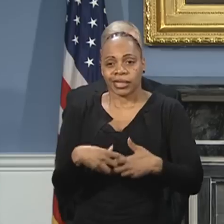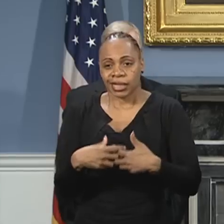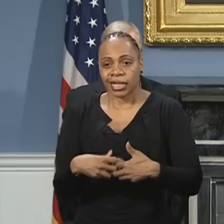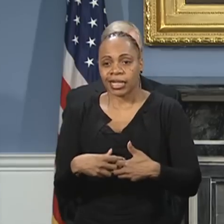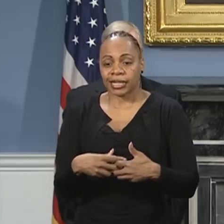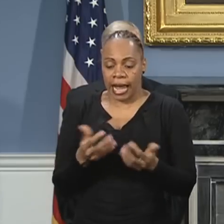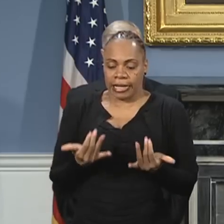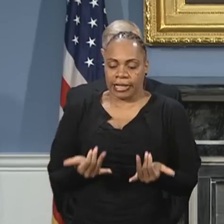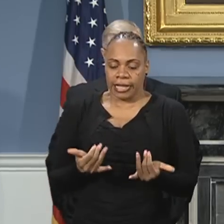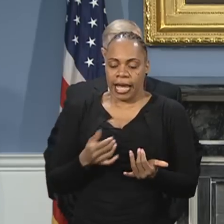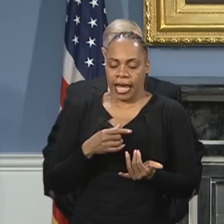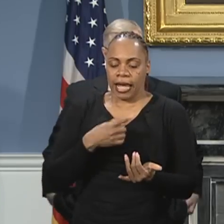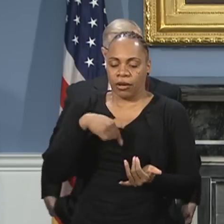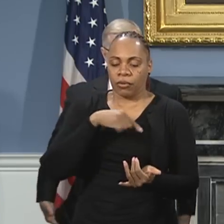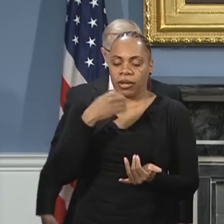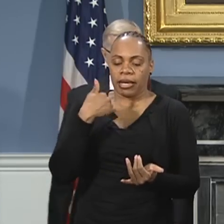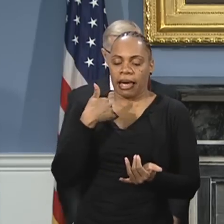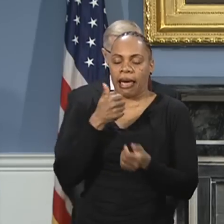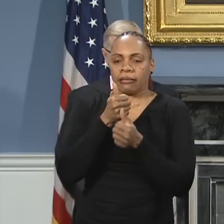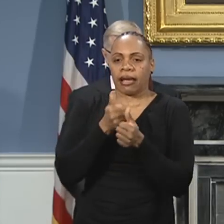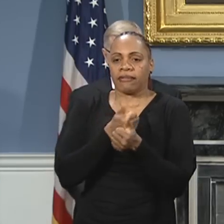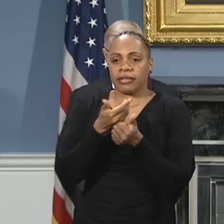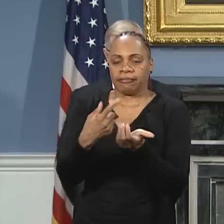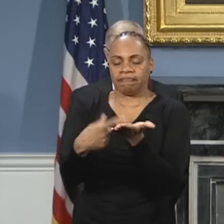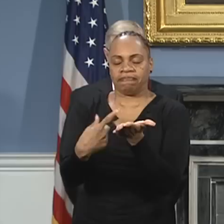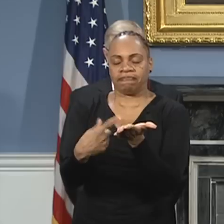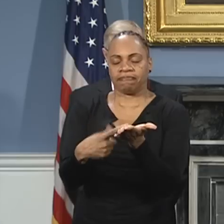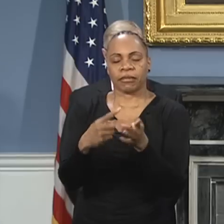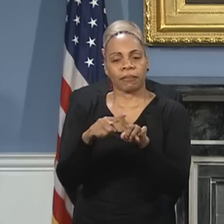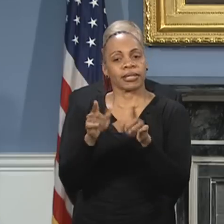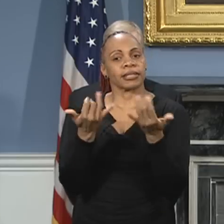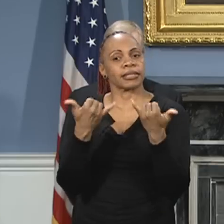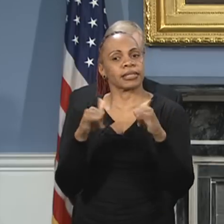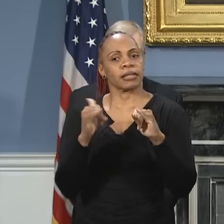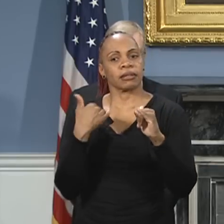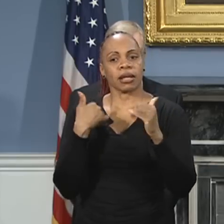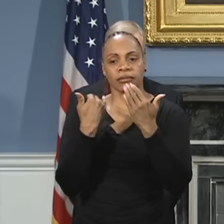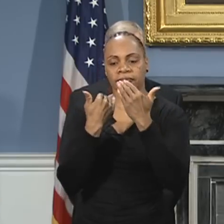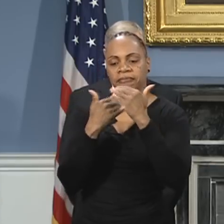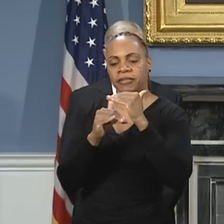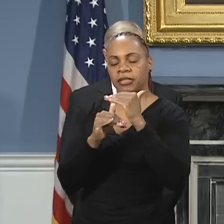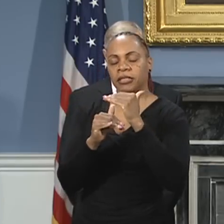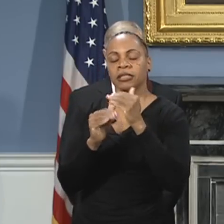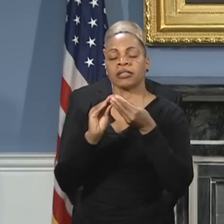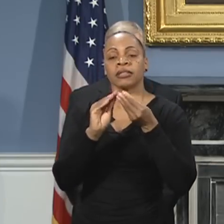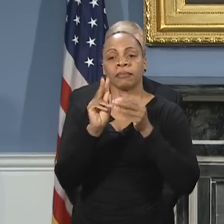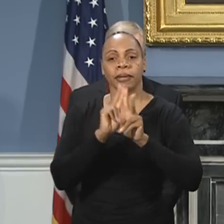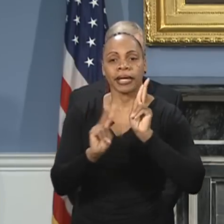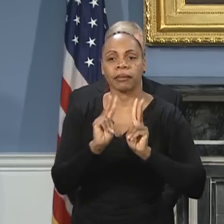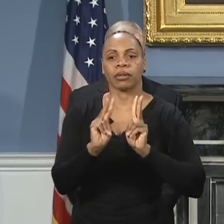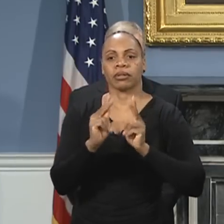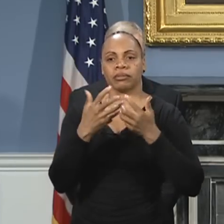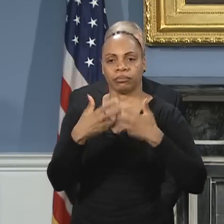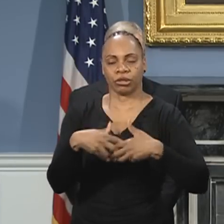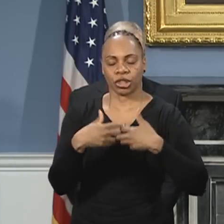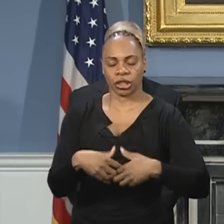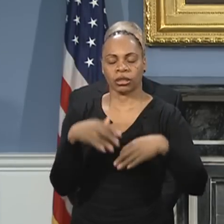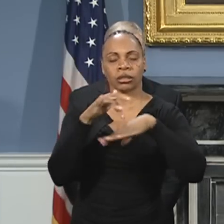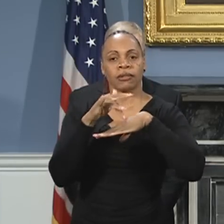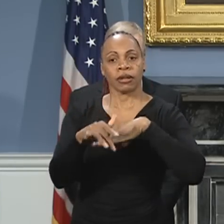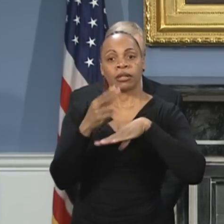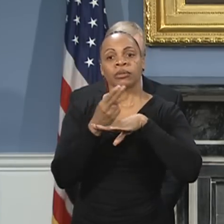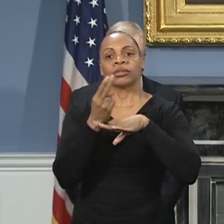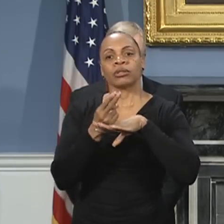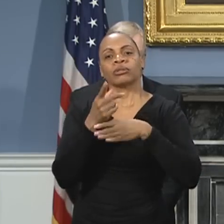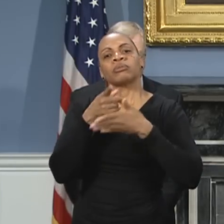everything we had on the table. There's still a limit on the number of people and the amount of machinery we have available. So I think what I'd